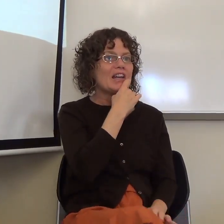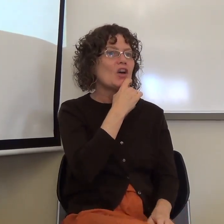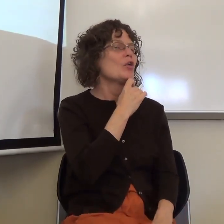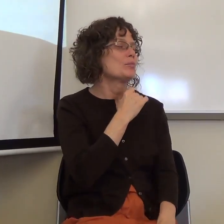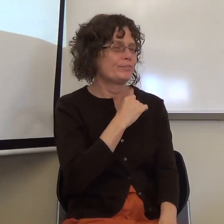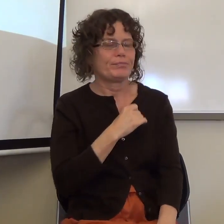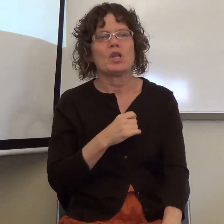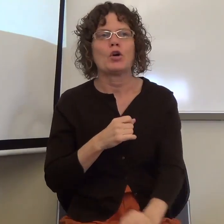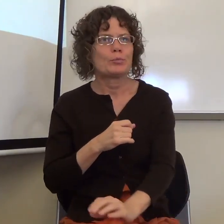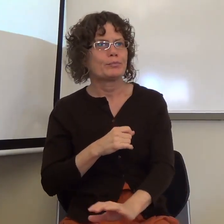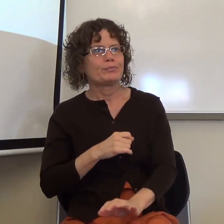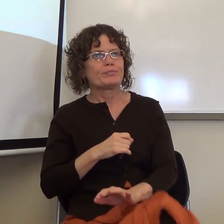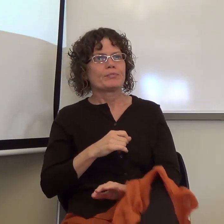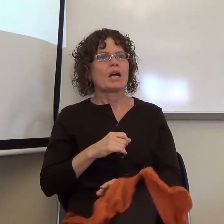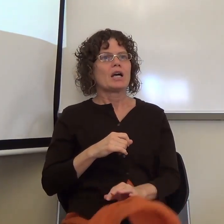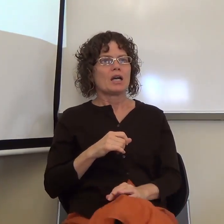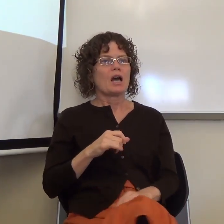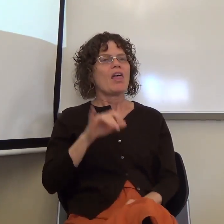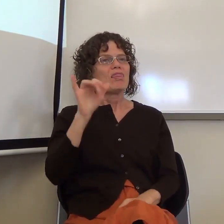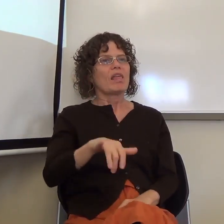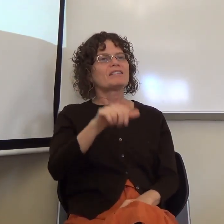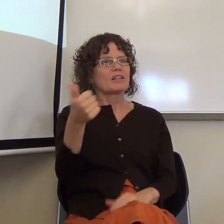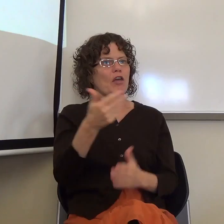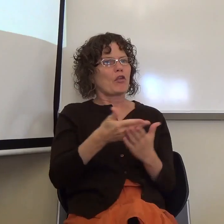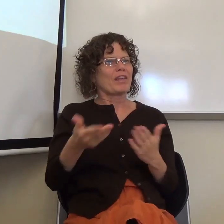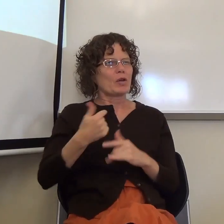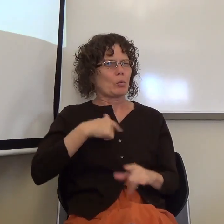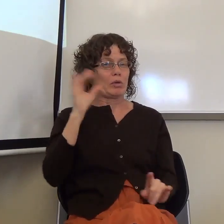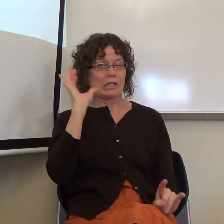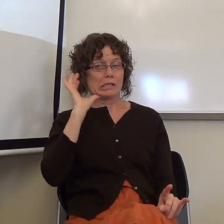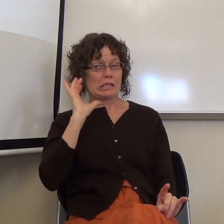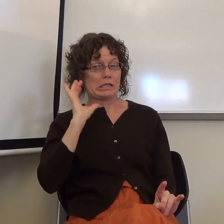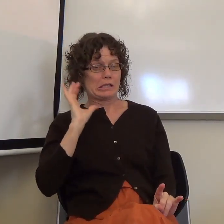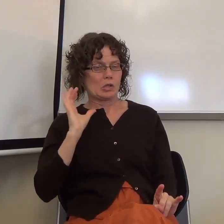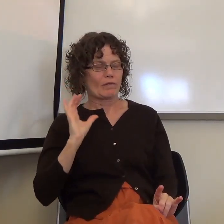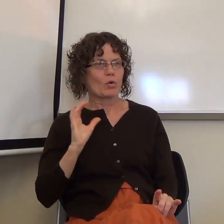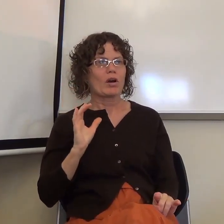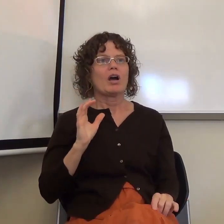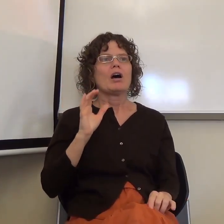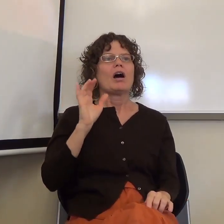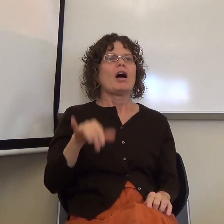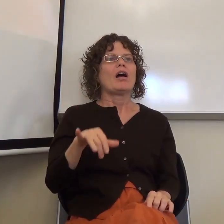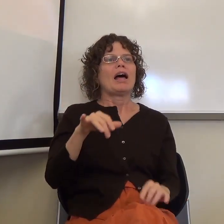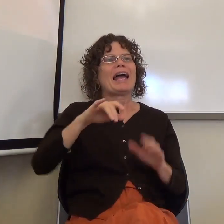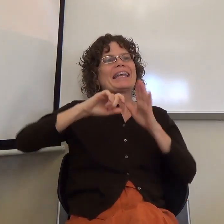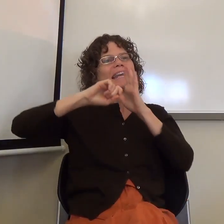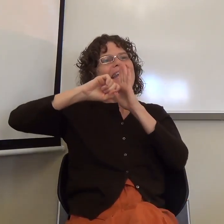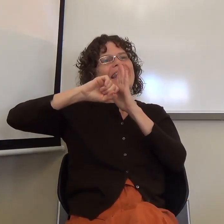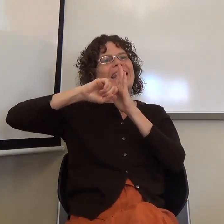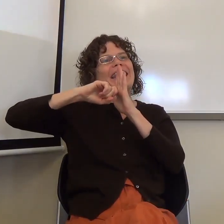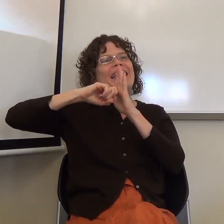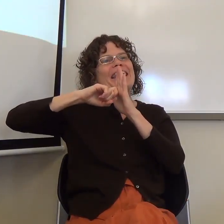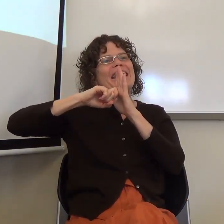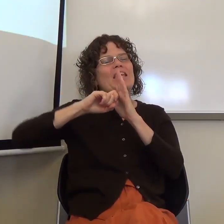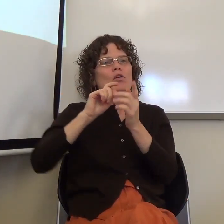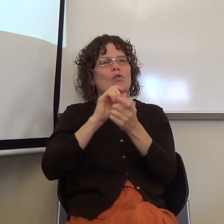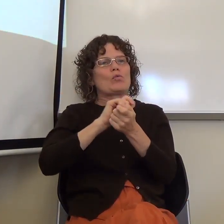No. That's another thing we'll learn to look for. This is called the key reversal transition. This turns